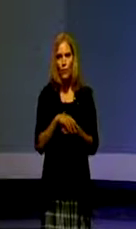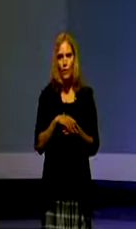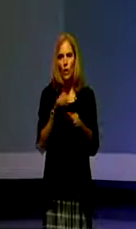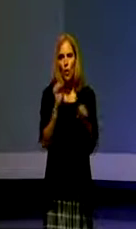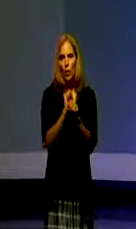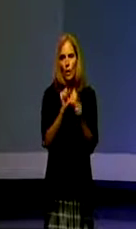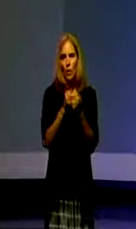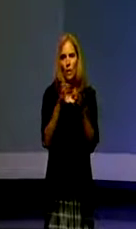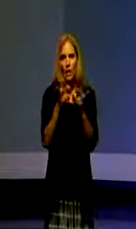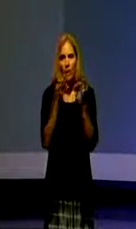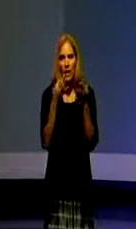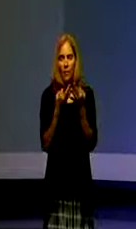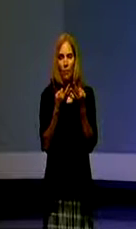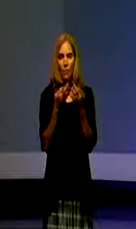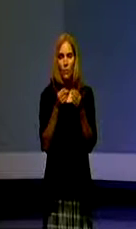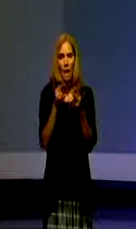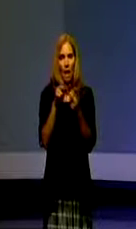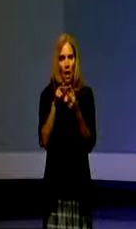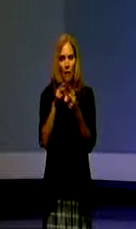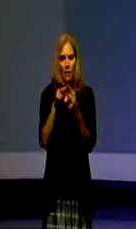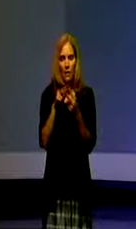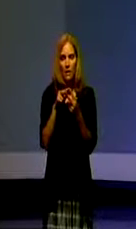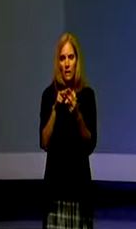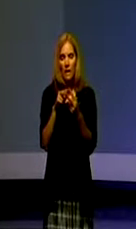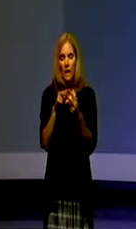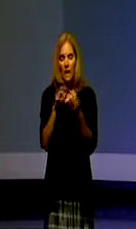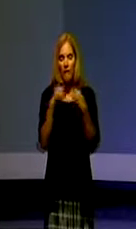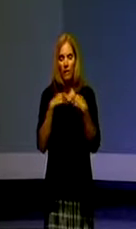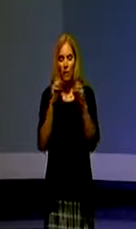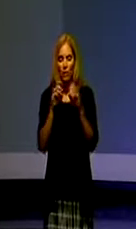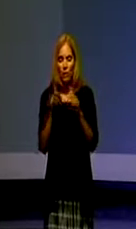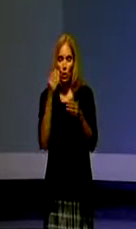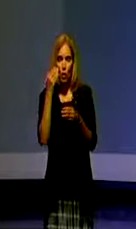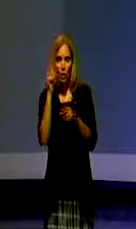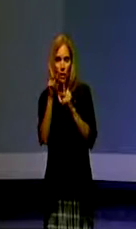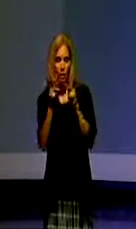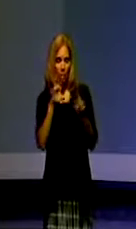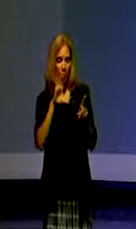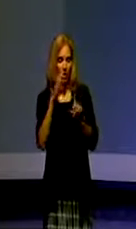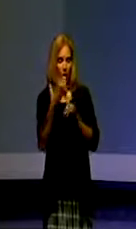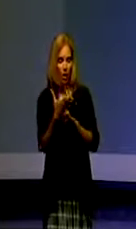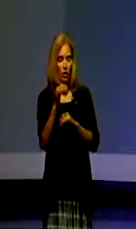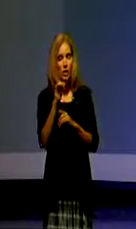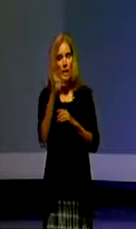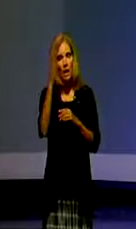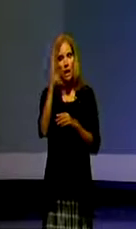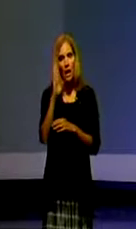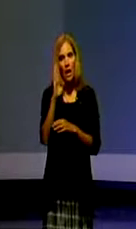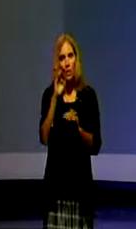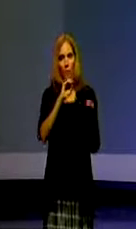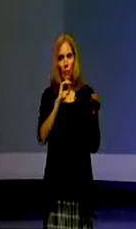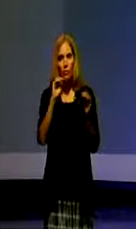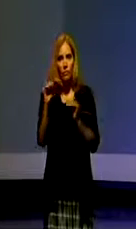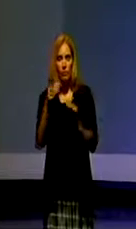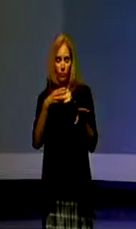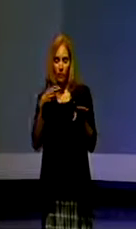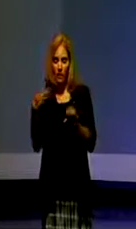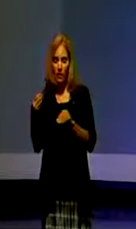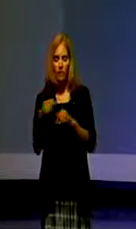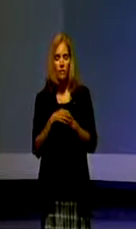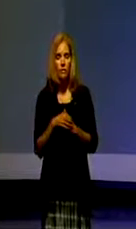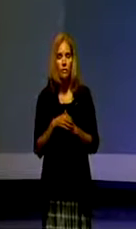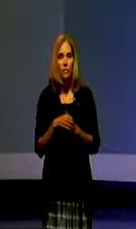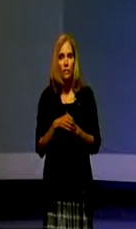working with families, working with couples, getting to know the people and their culture, God has moved us out.